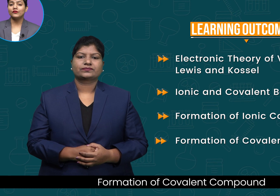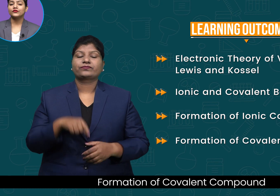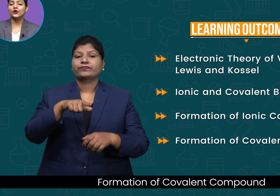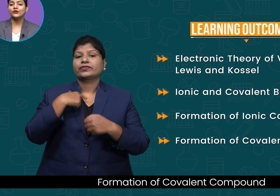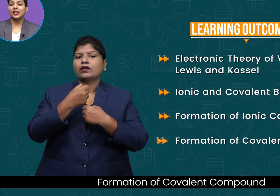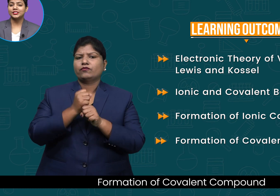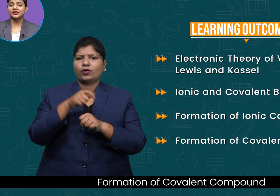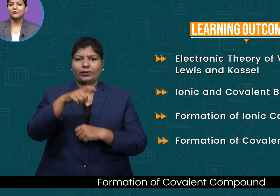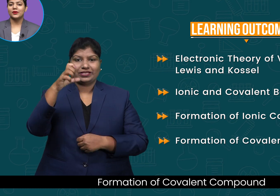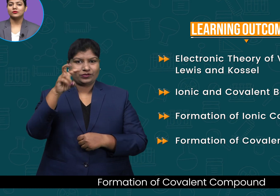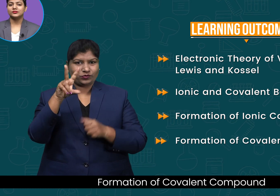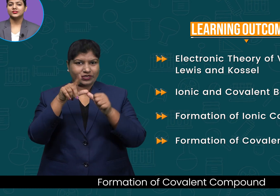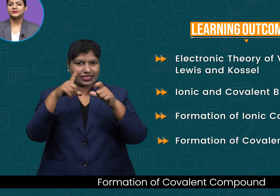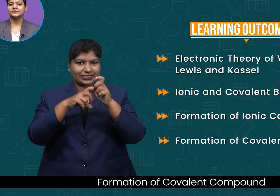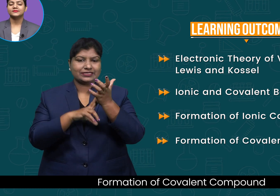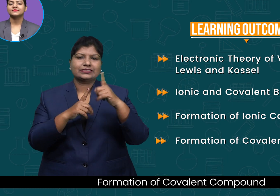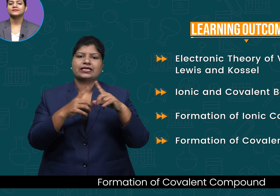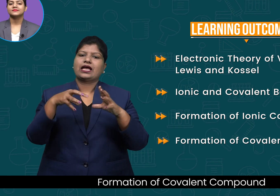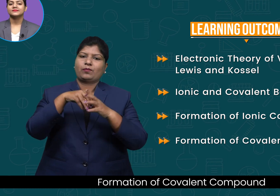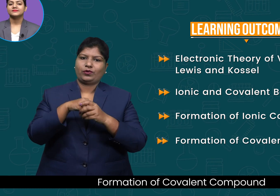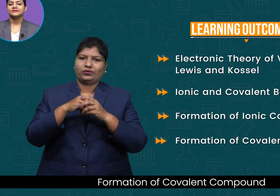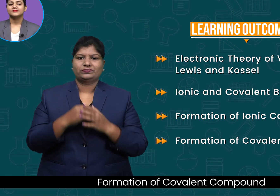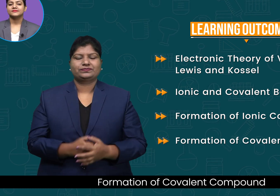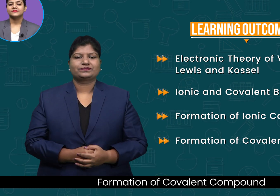Formation of covalent compound.